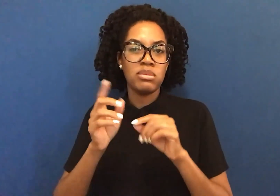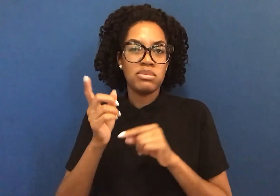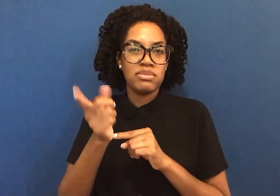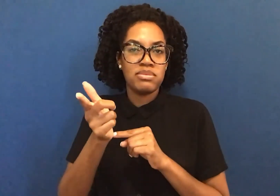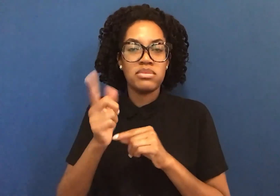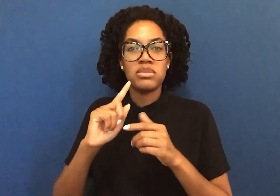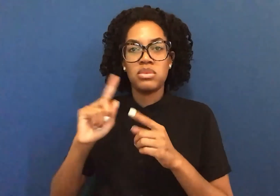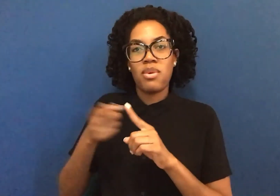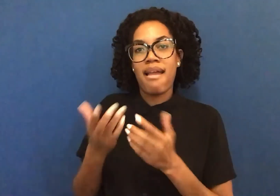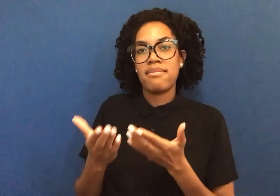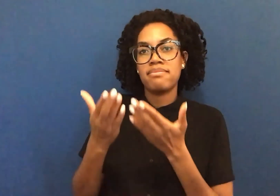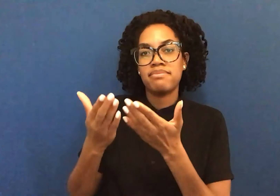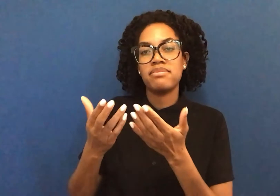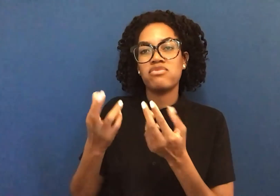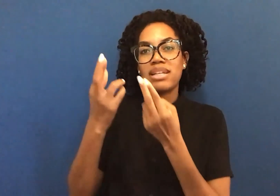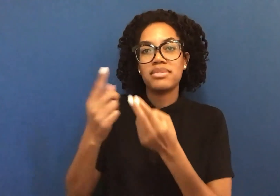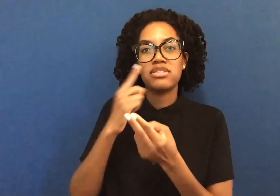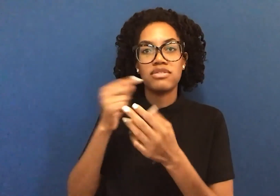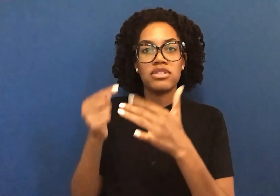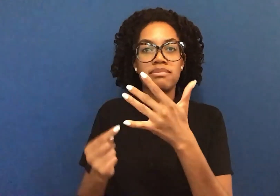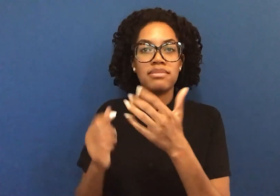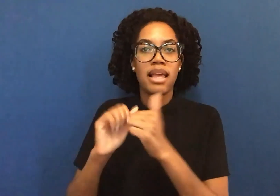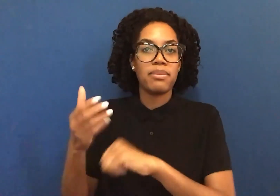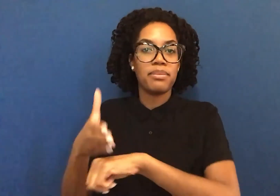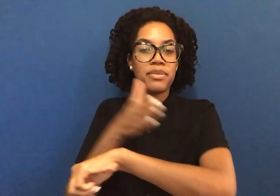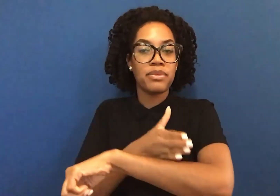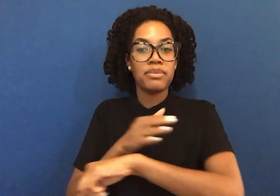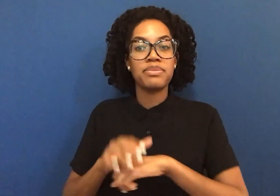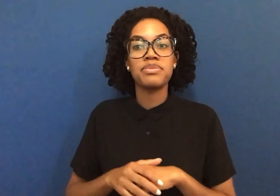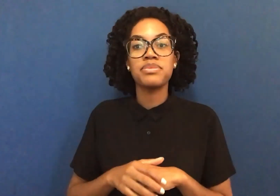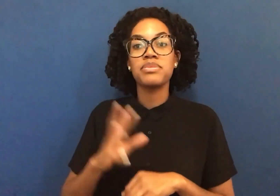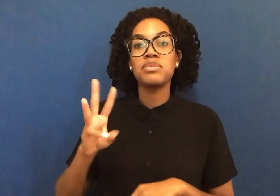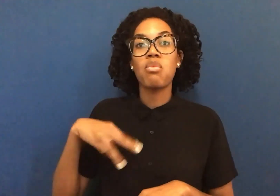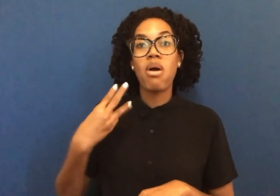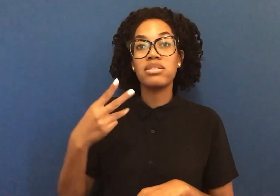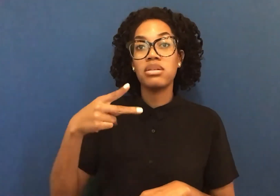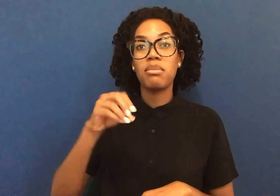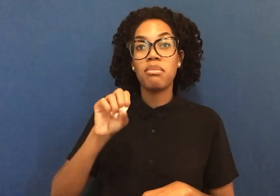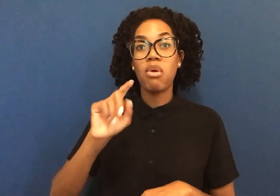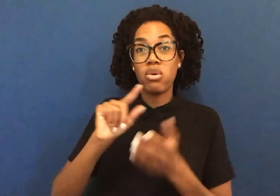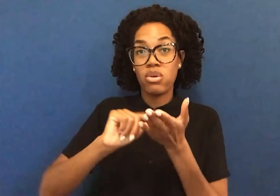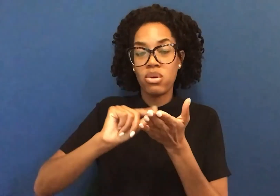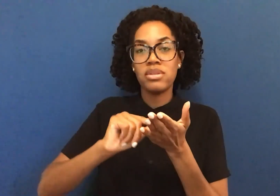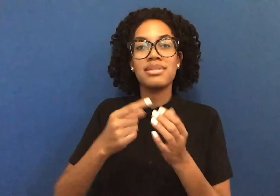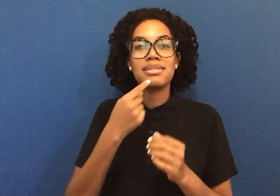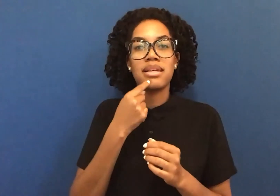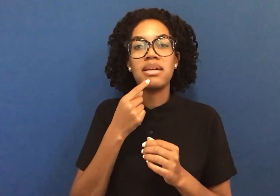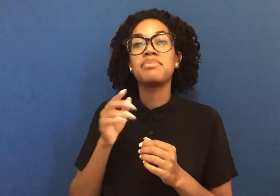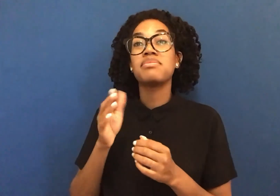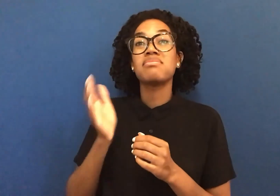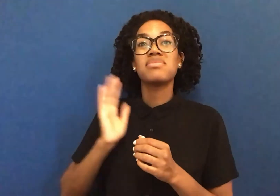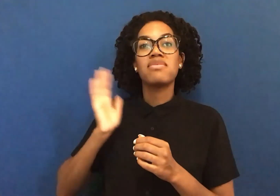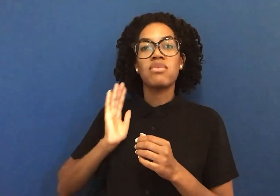some recommendations. The Washington Post characterized this shift from a subcutaneous vaccination approach to